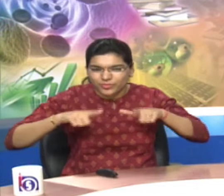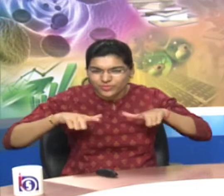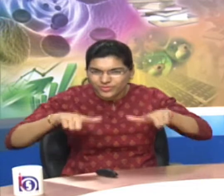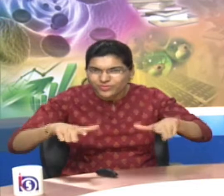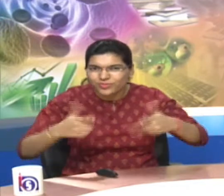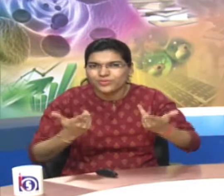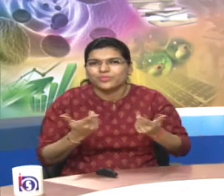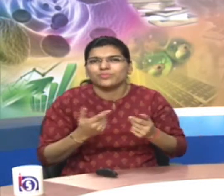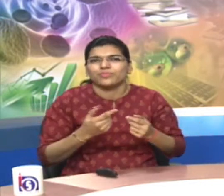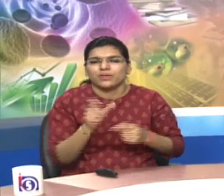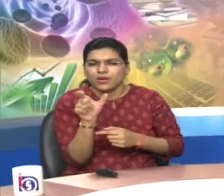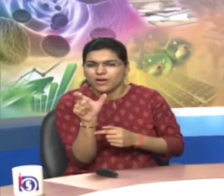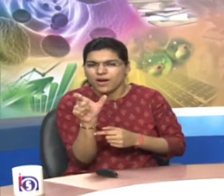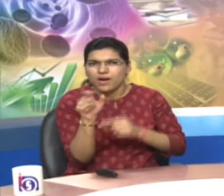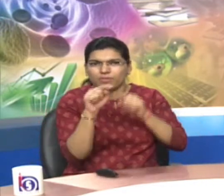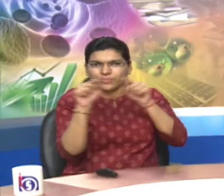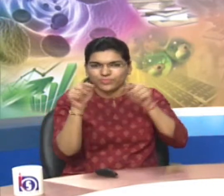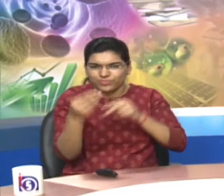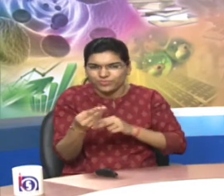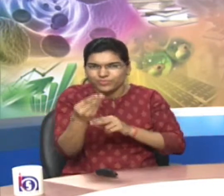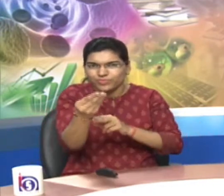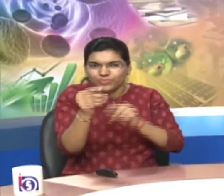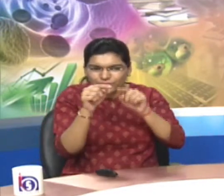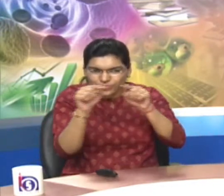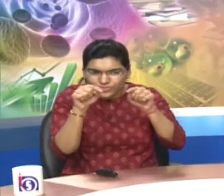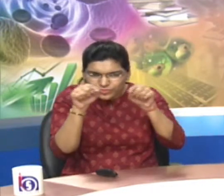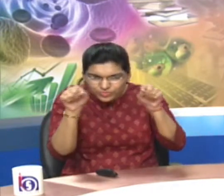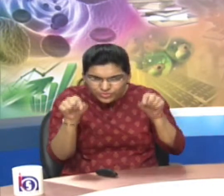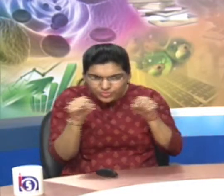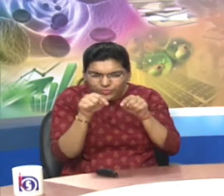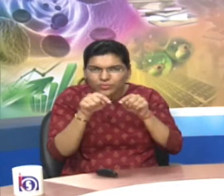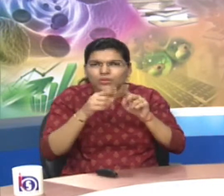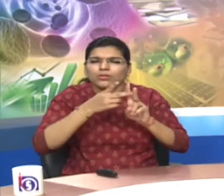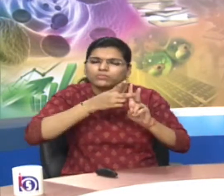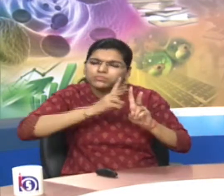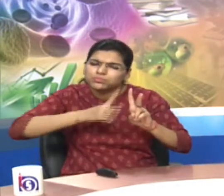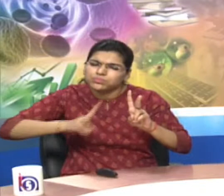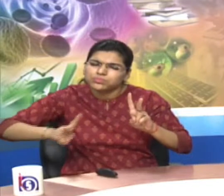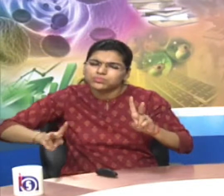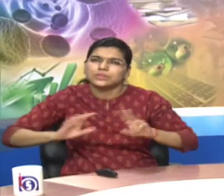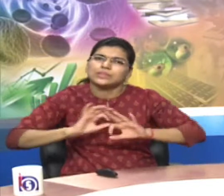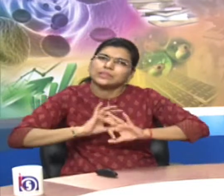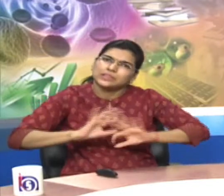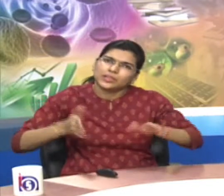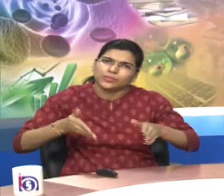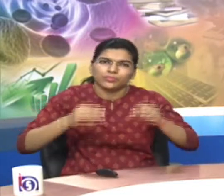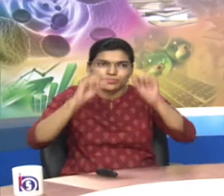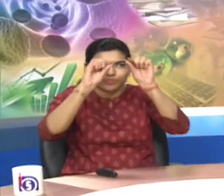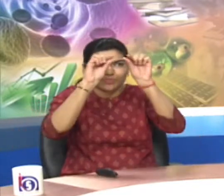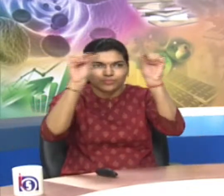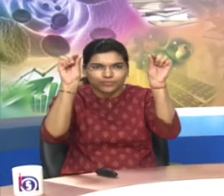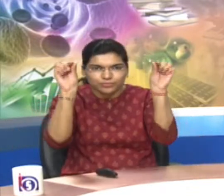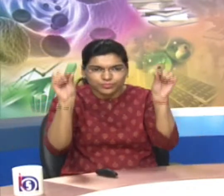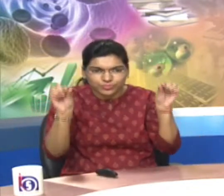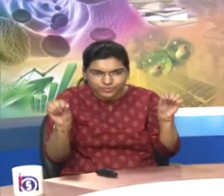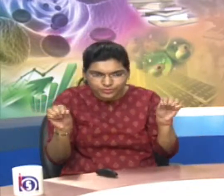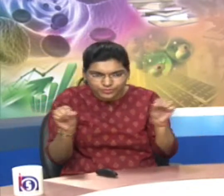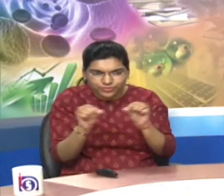any marriage invitation card, any visiting card. You may have seen the border that is